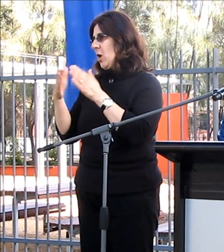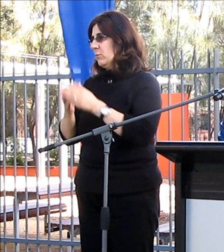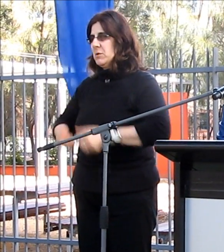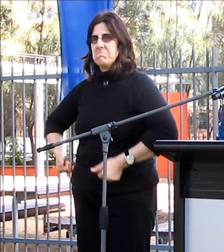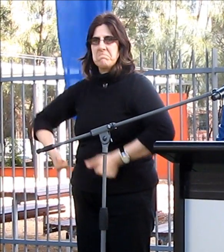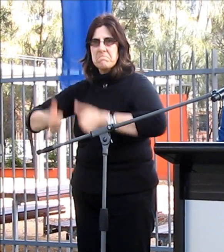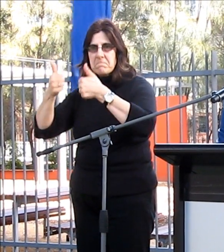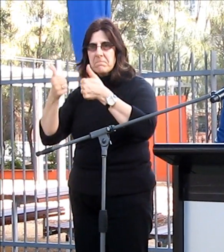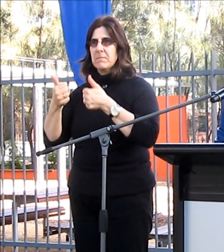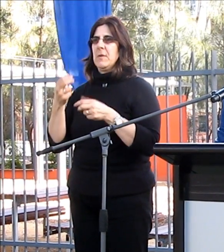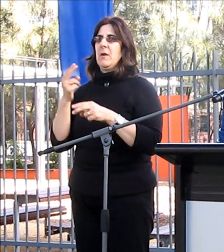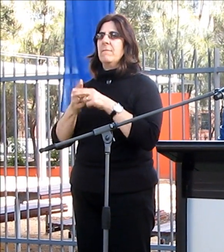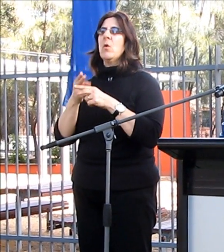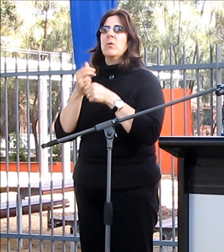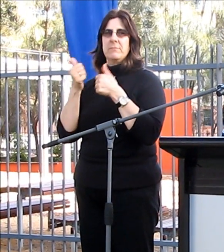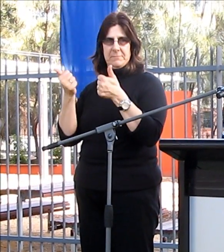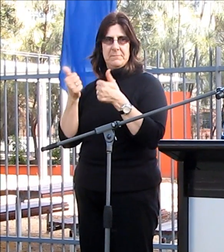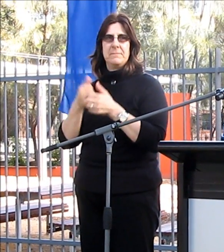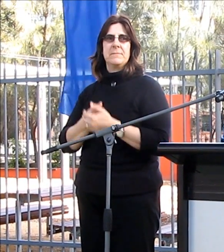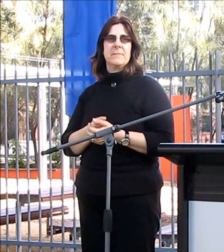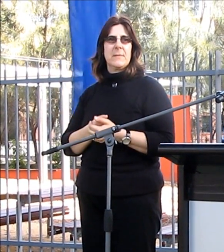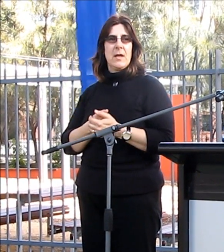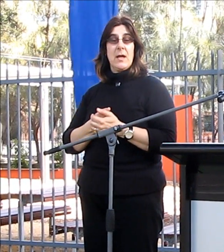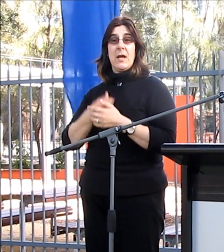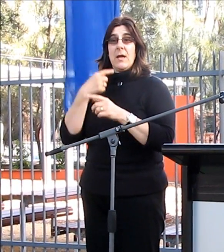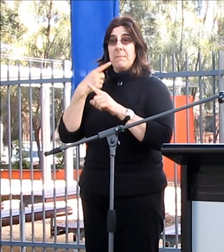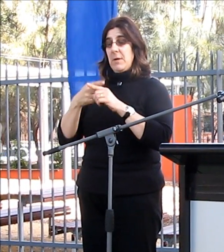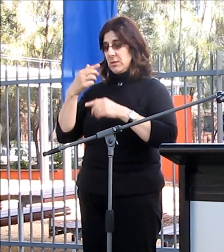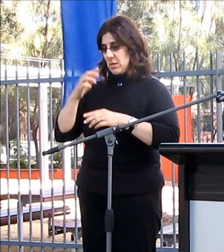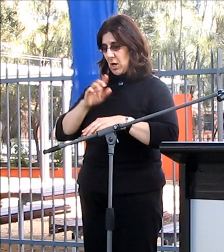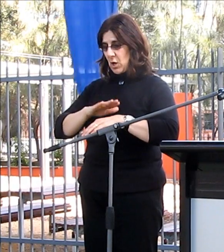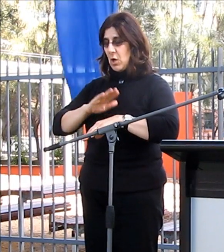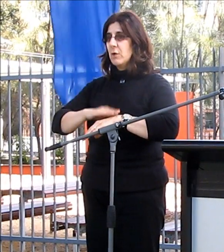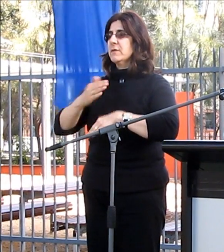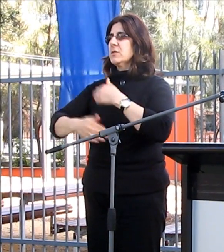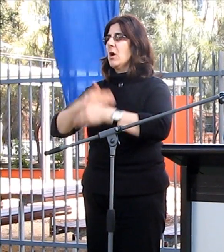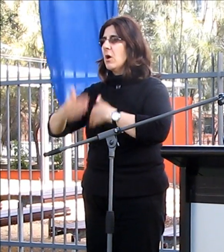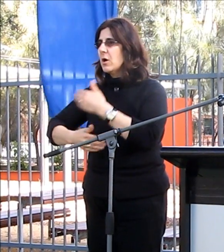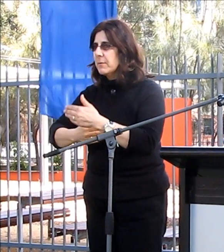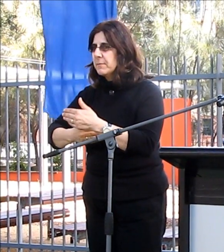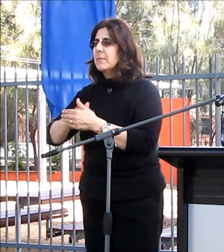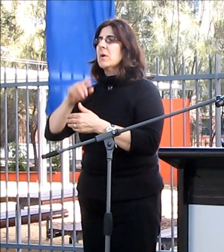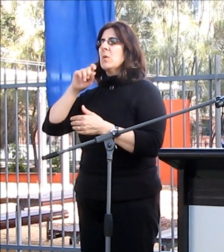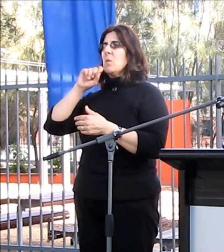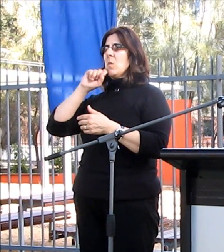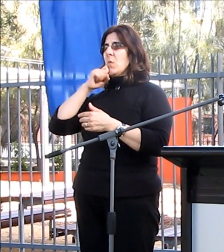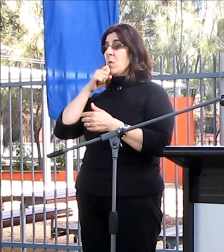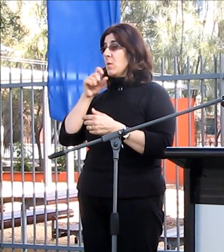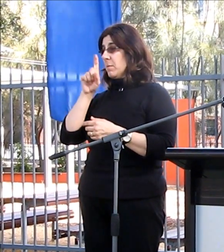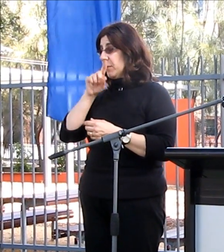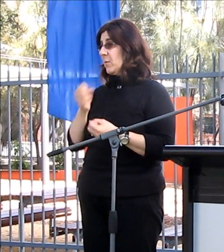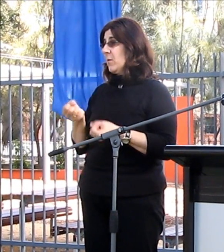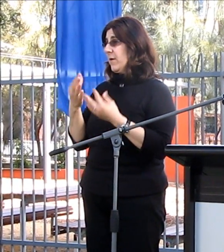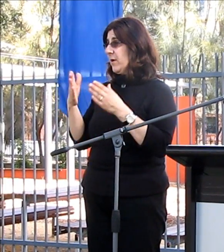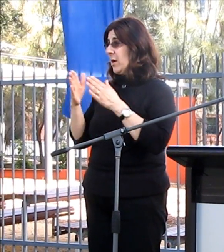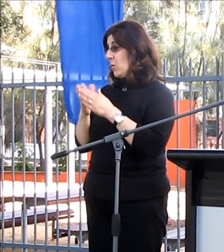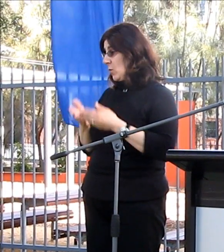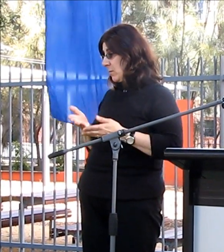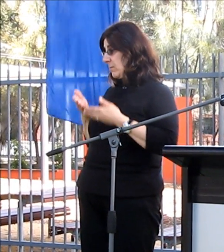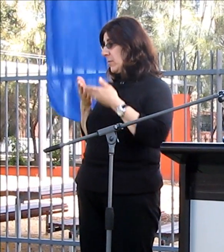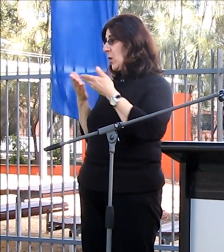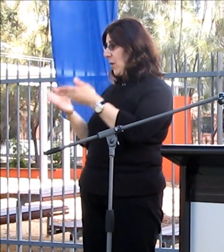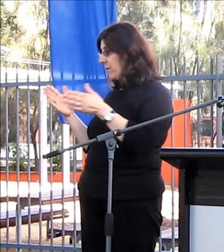breakthrough, and I think together with overcoming months, people who are homeless down here will be offered